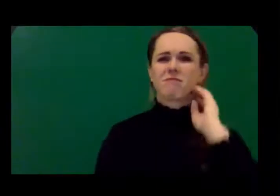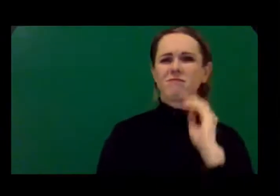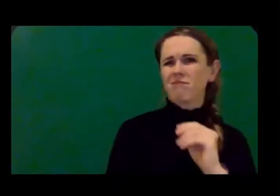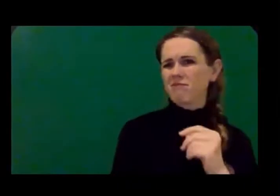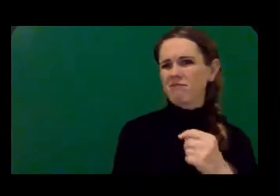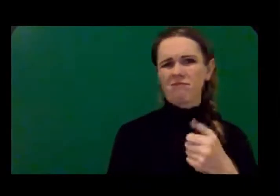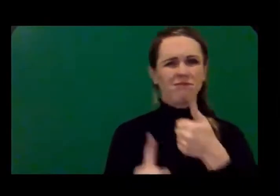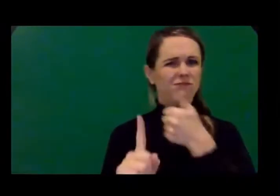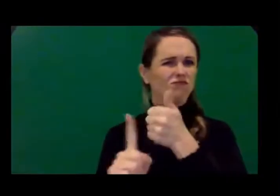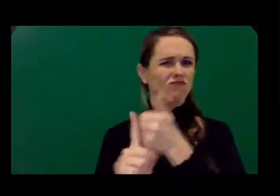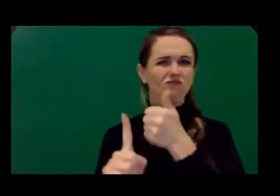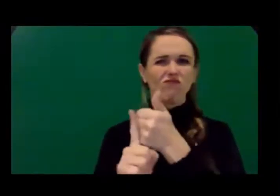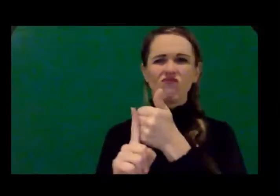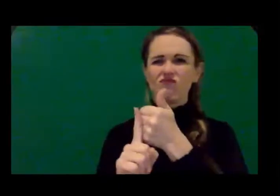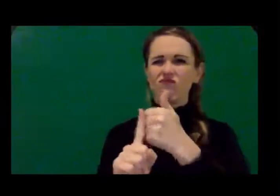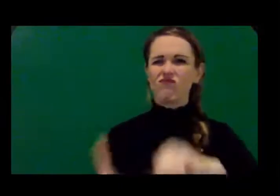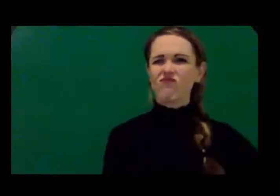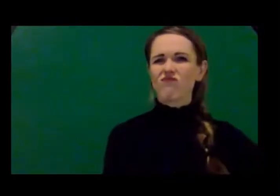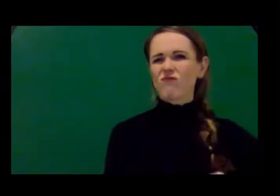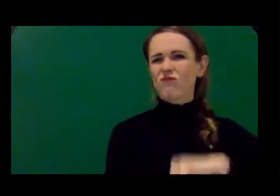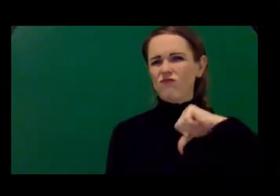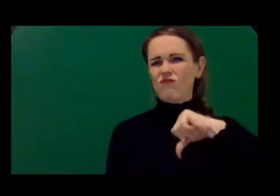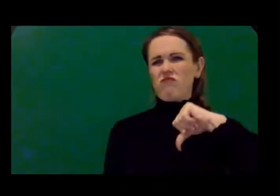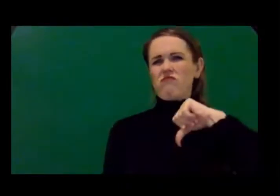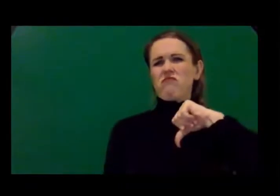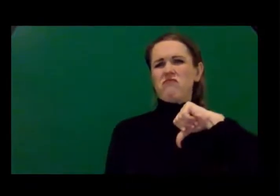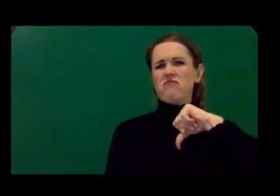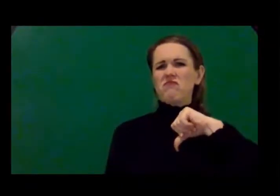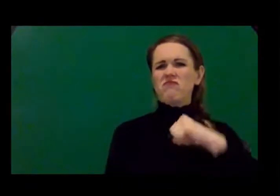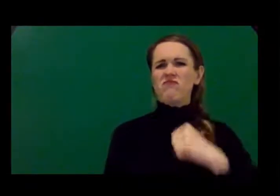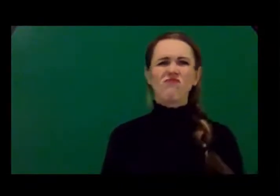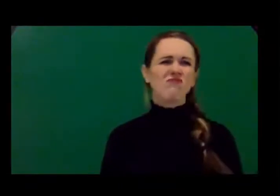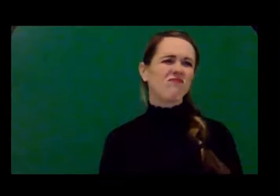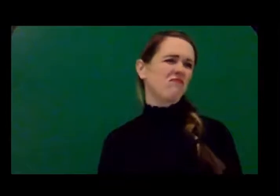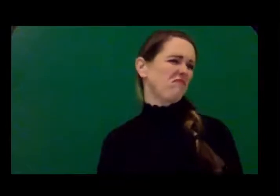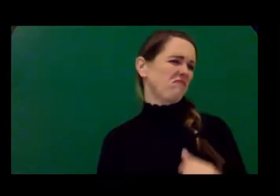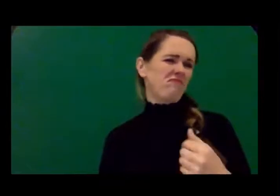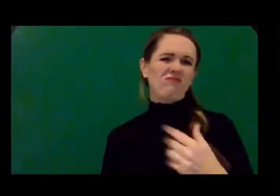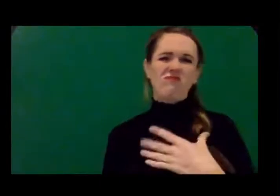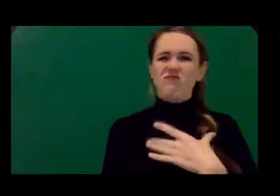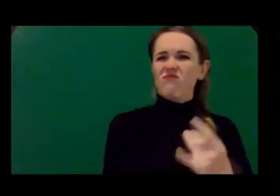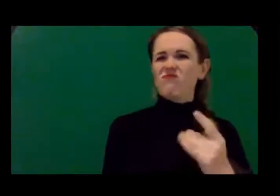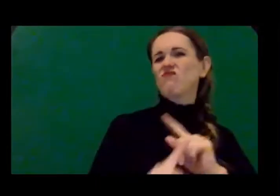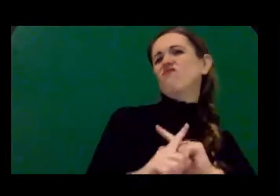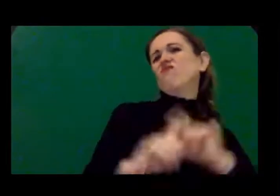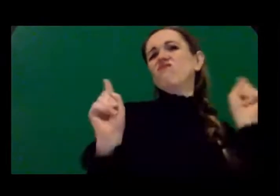This caterpillar is very proud. I like to be different.